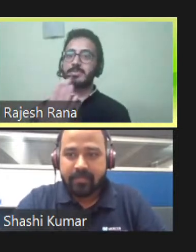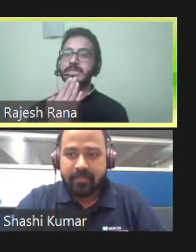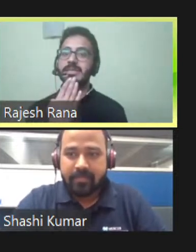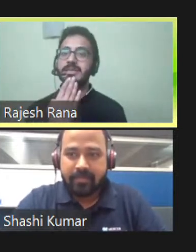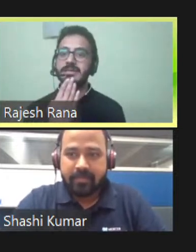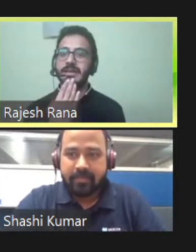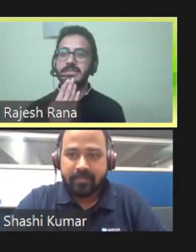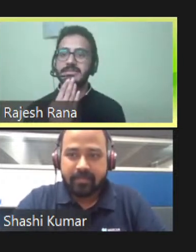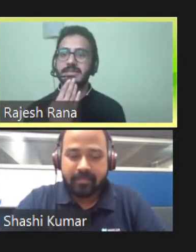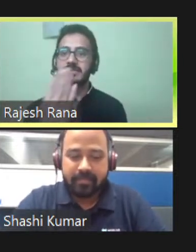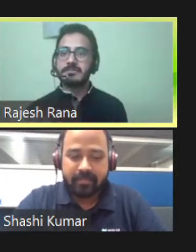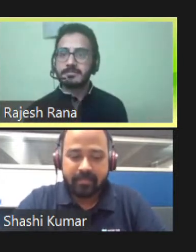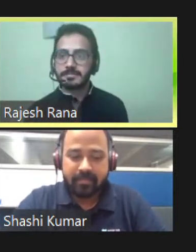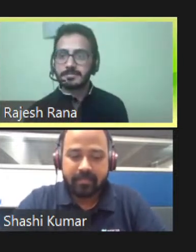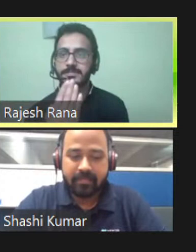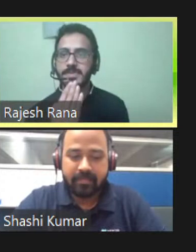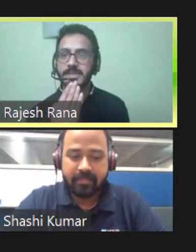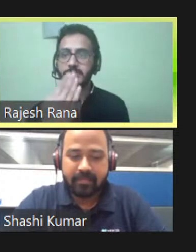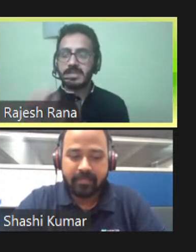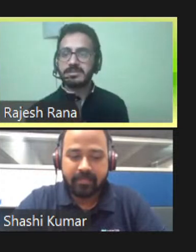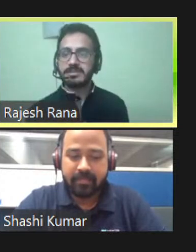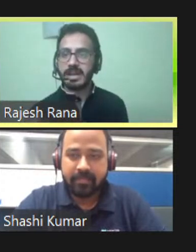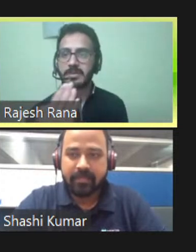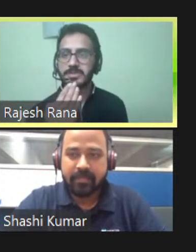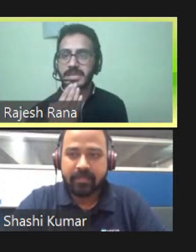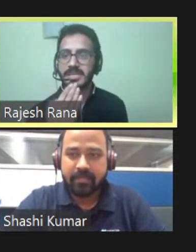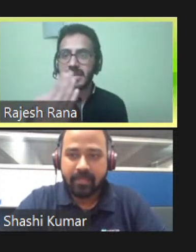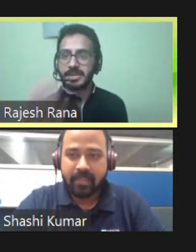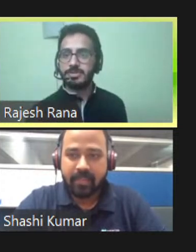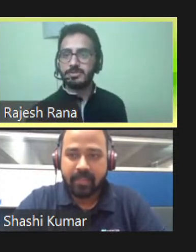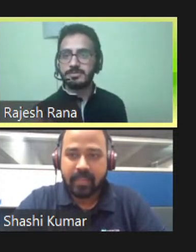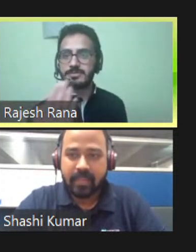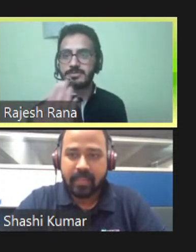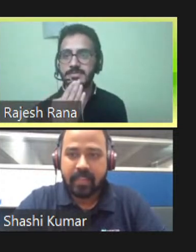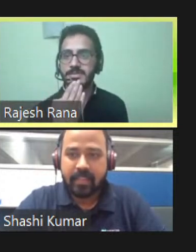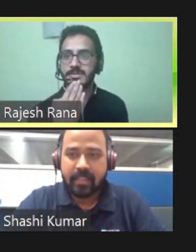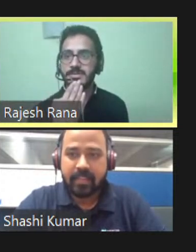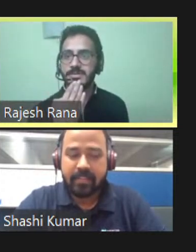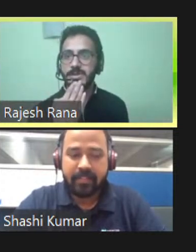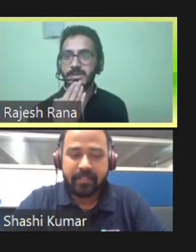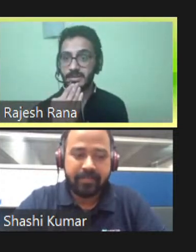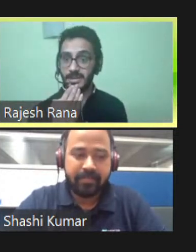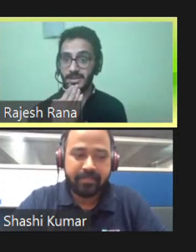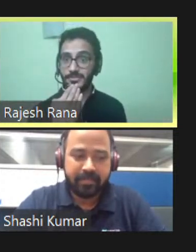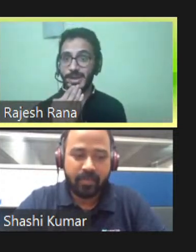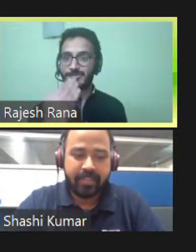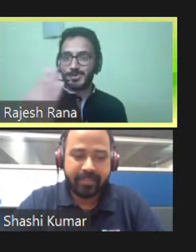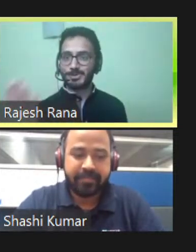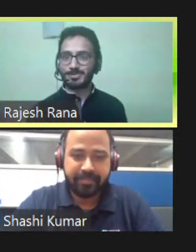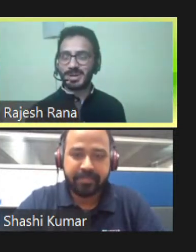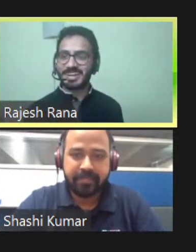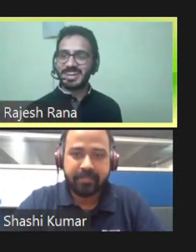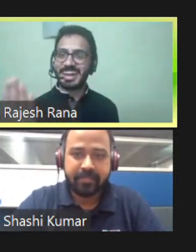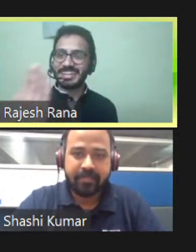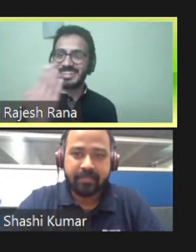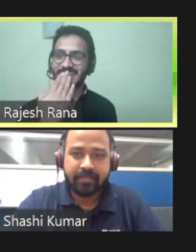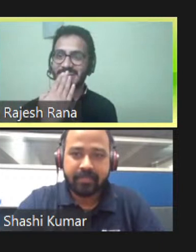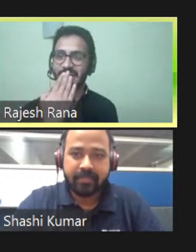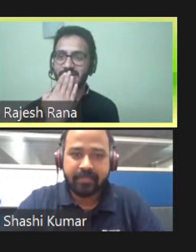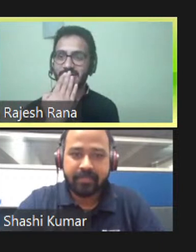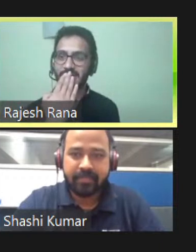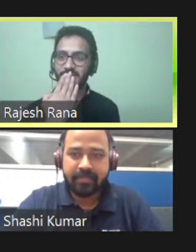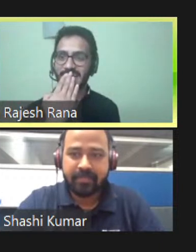Likewise, I'm putting here and say that means I'm saying thank you. But if I put my